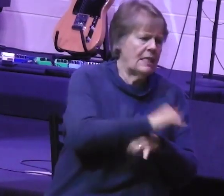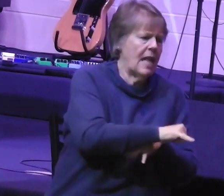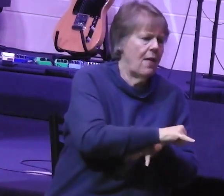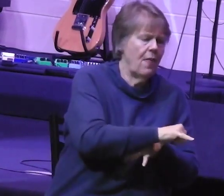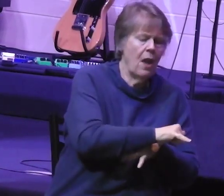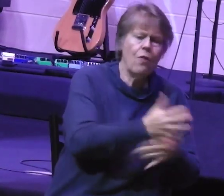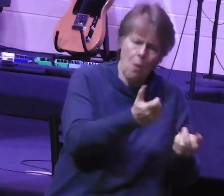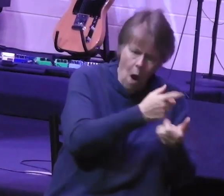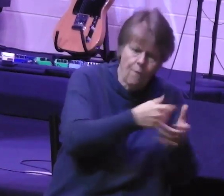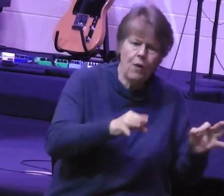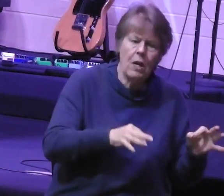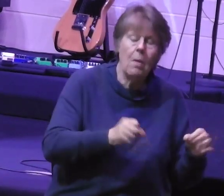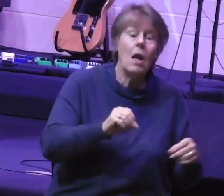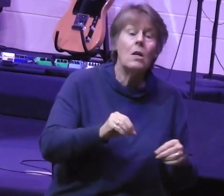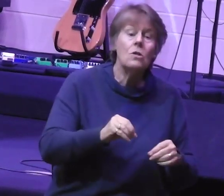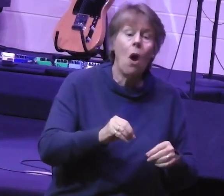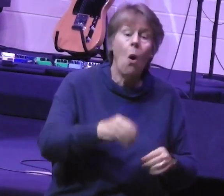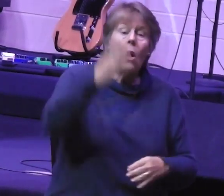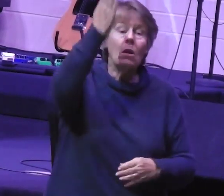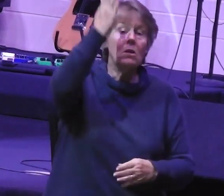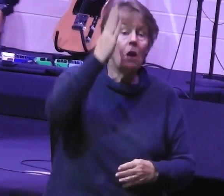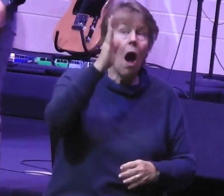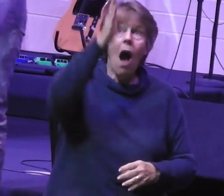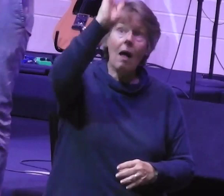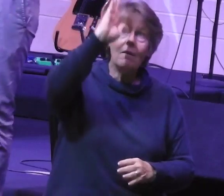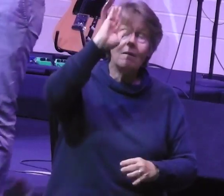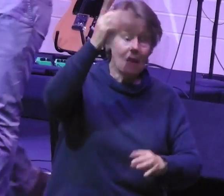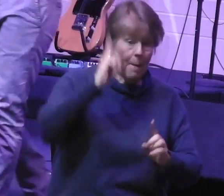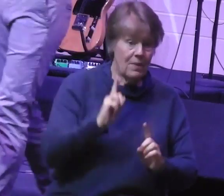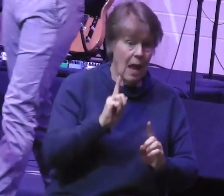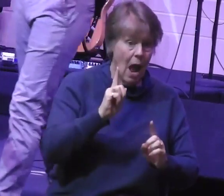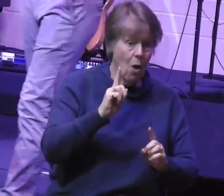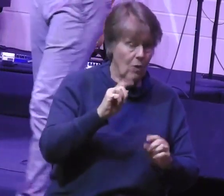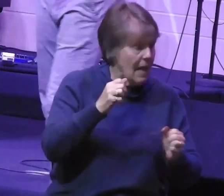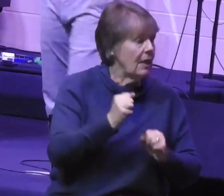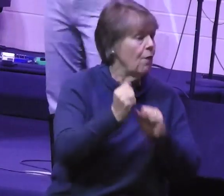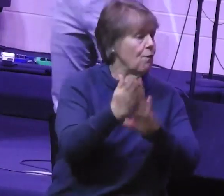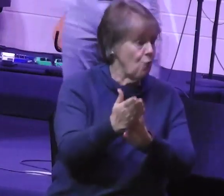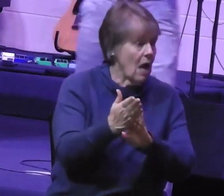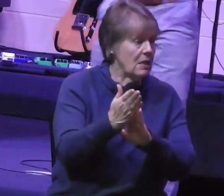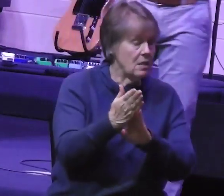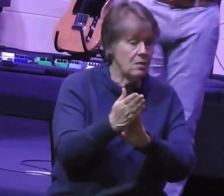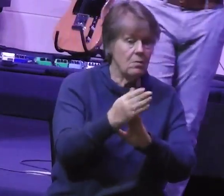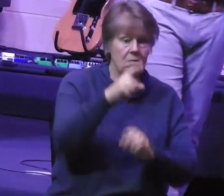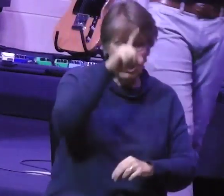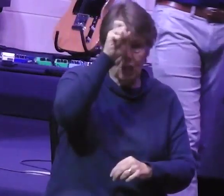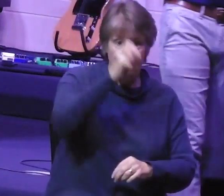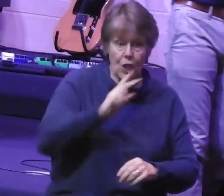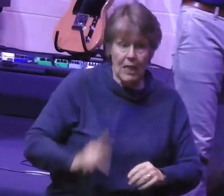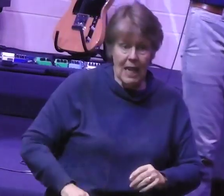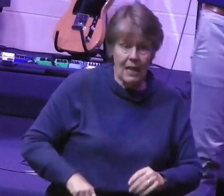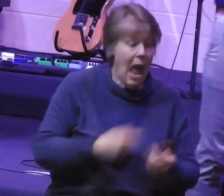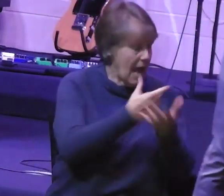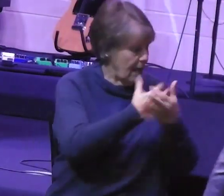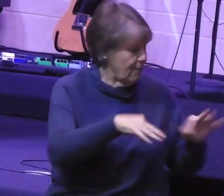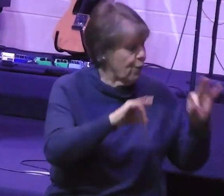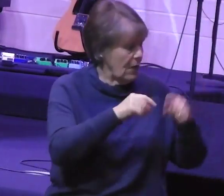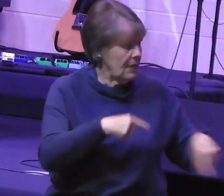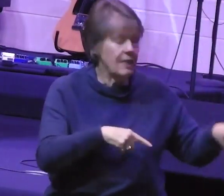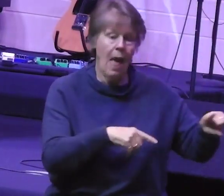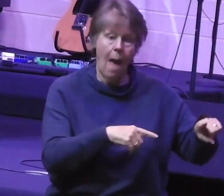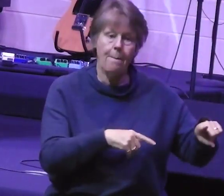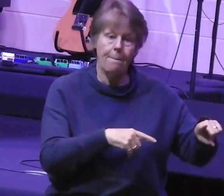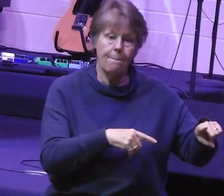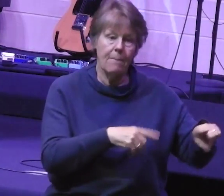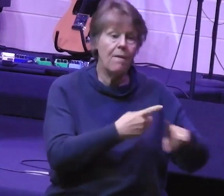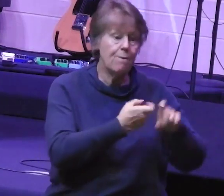and through Moses, he confronts Pharaoh, and he overwhelms Pharaoh, and he frees the Israelites from slavery. And now from that freedom,